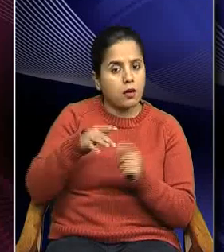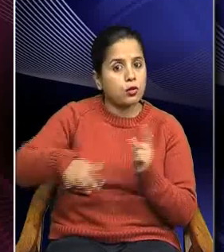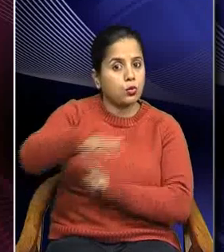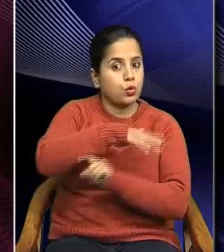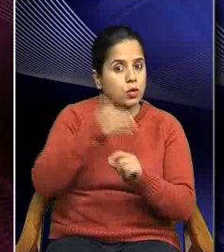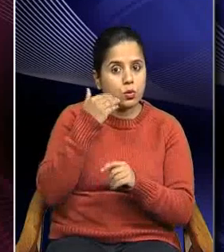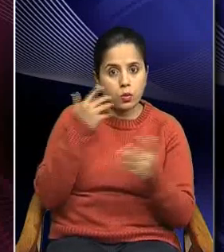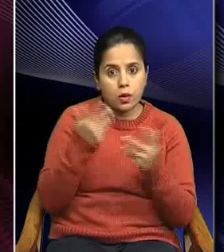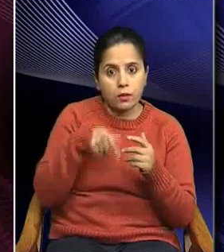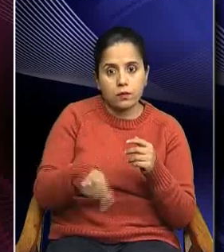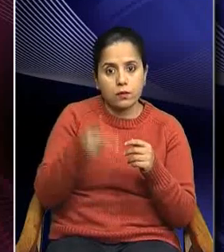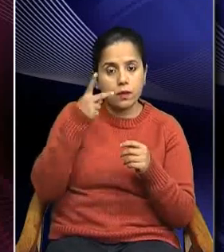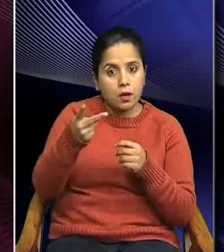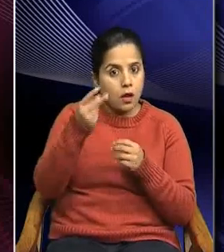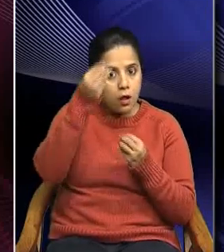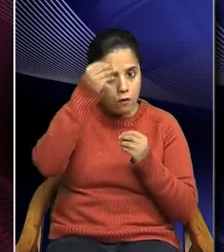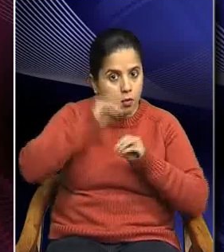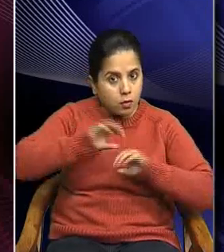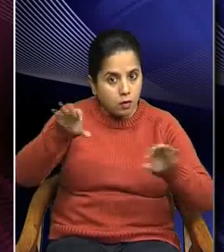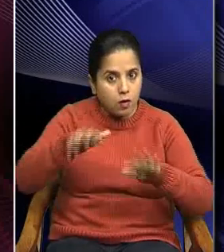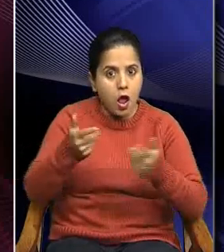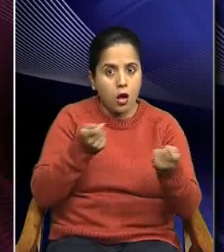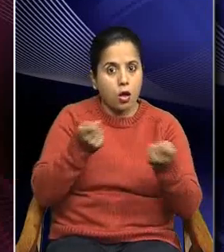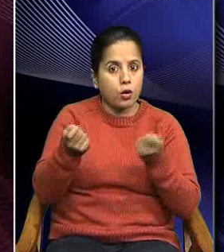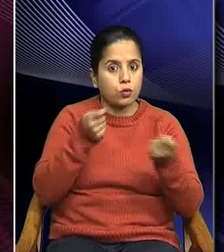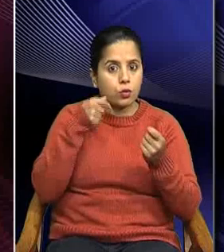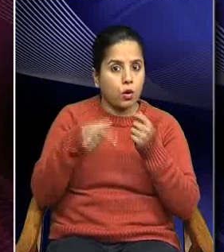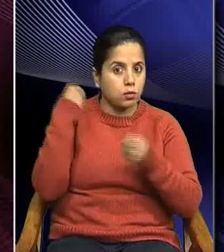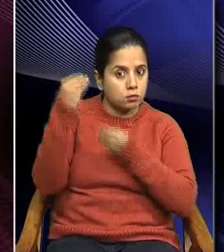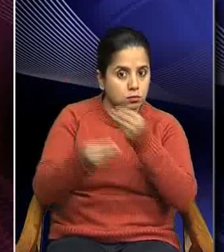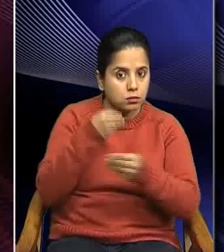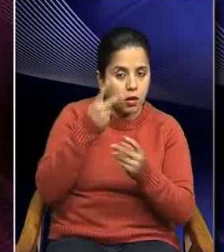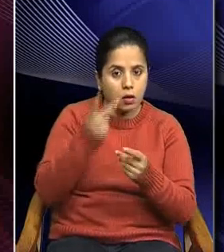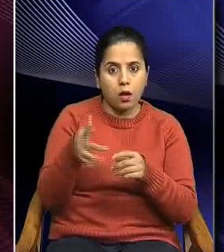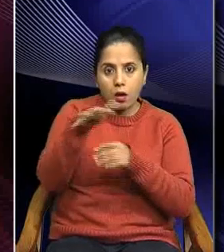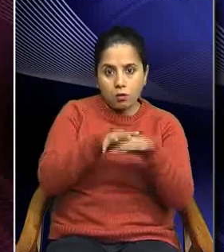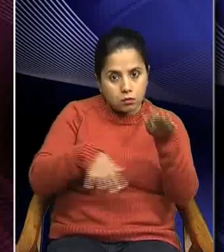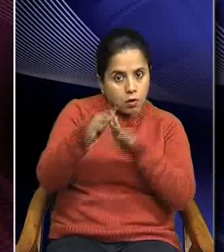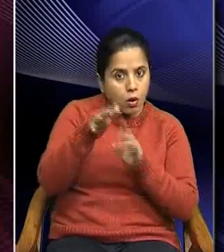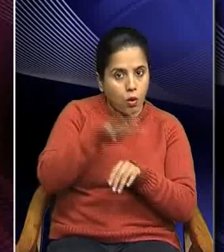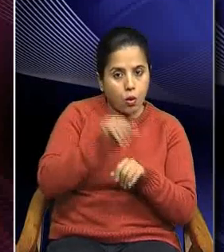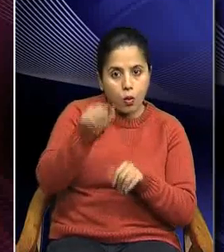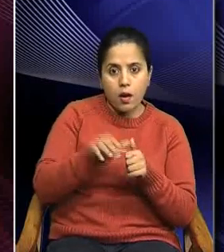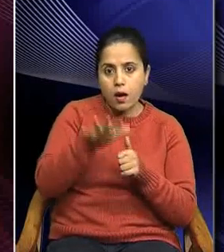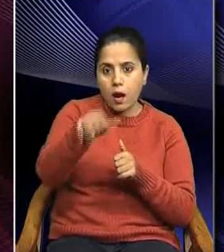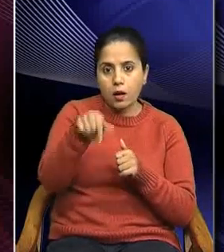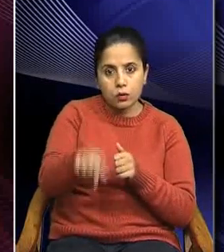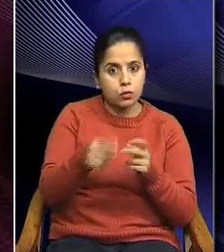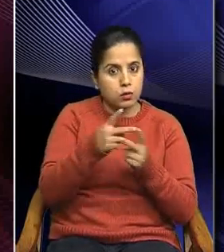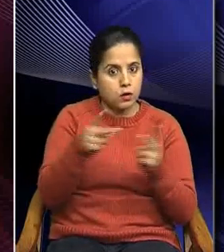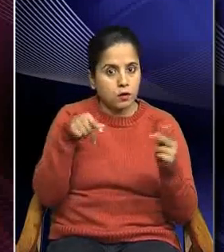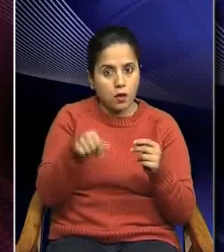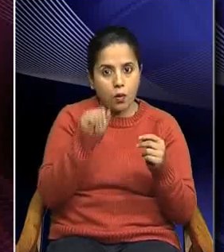where disseminating or controlling traditions are interwoven with access to various forms of